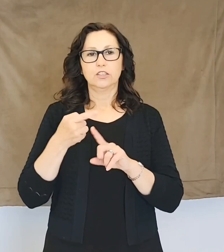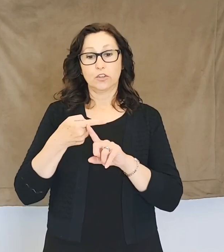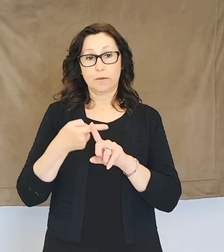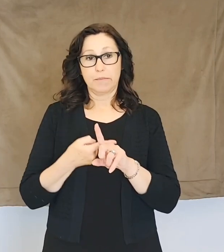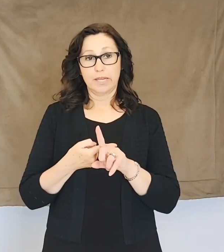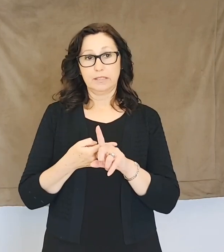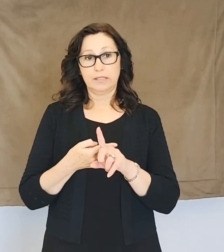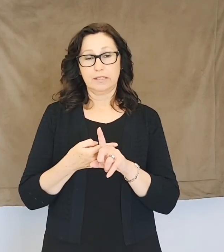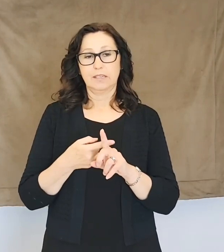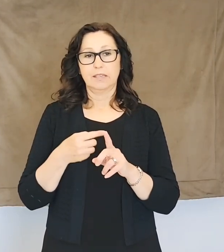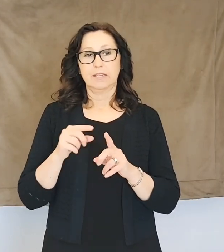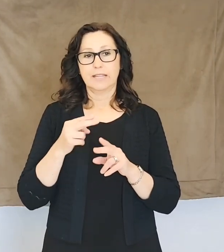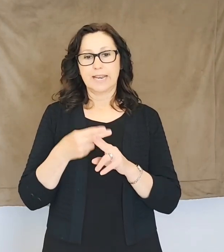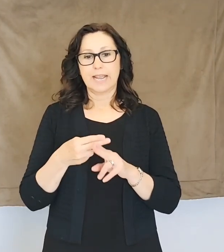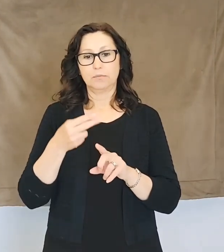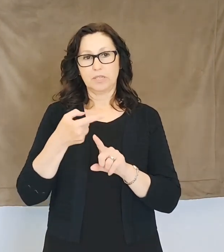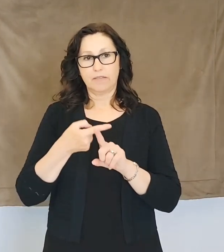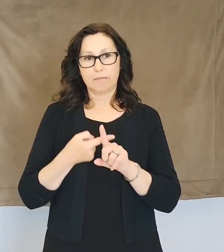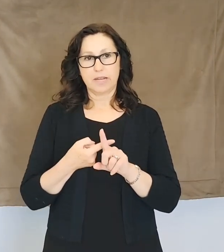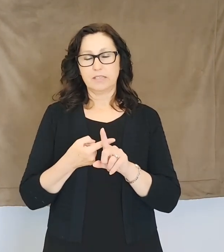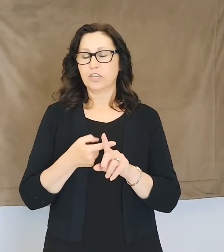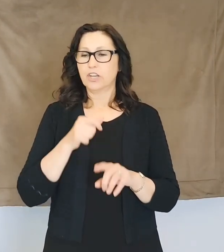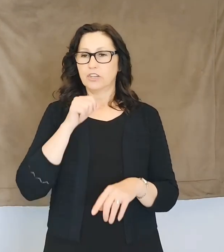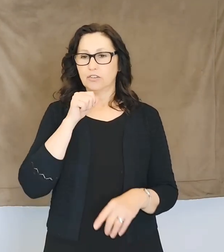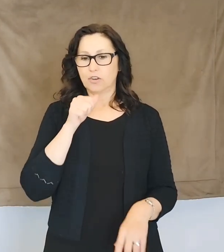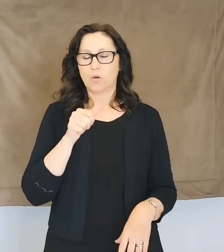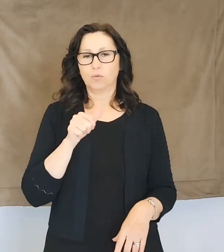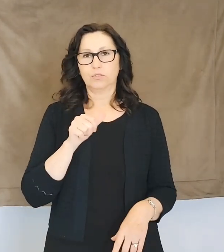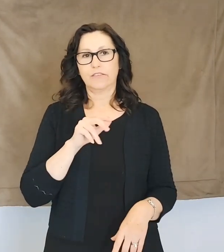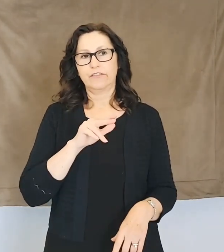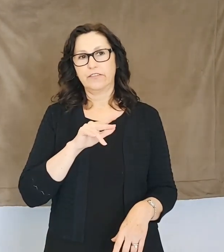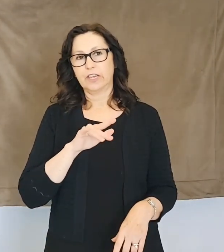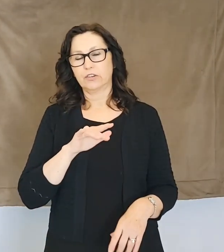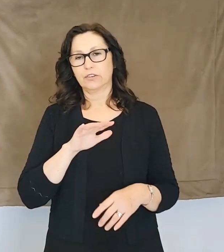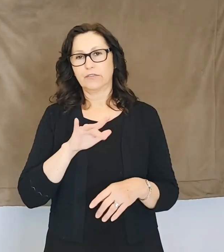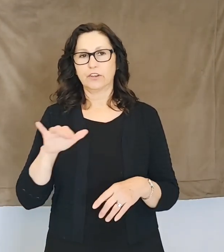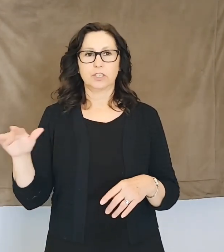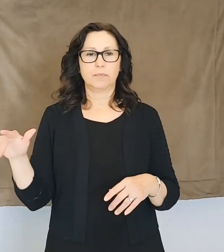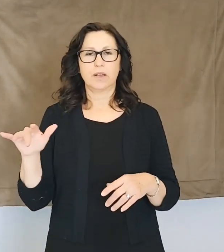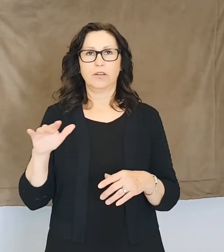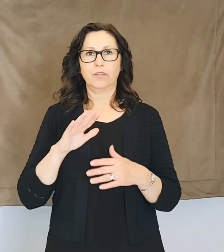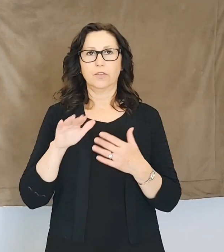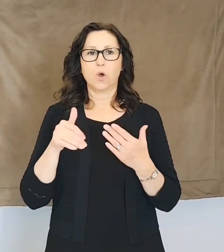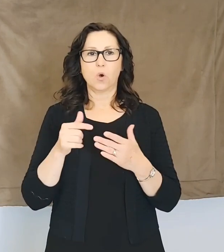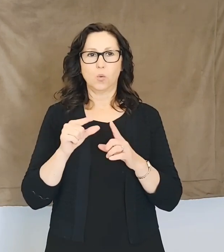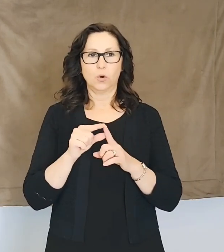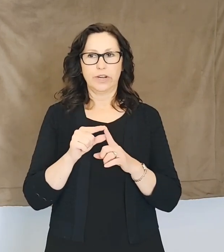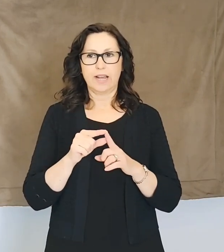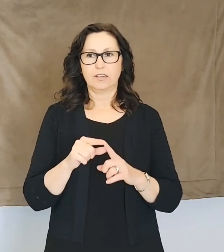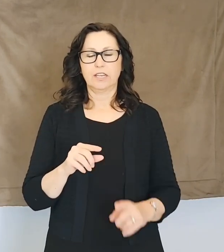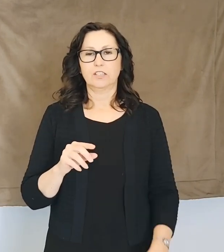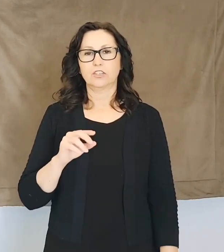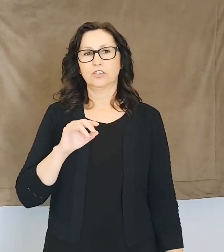So the months, the names of the months, you don't finger spell the whole word out. So